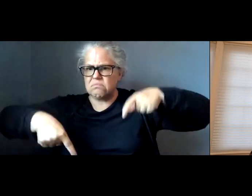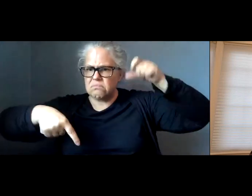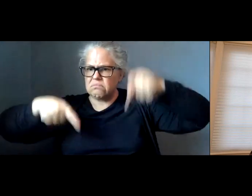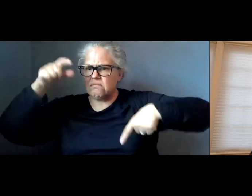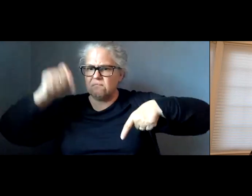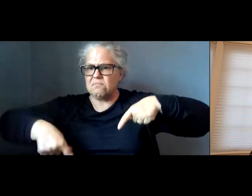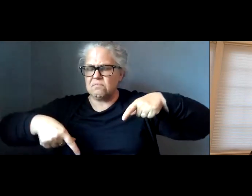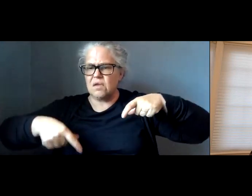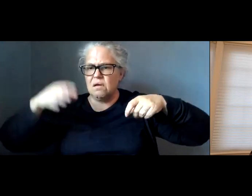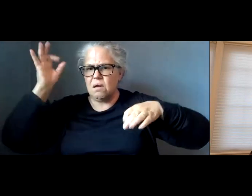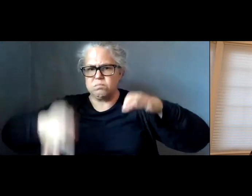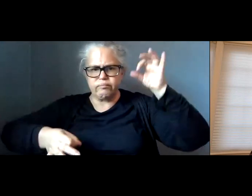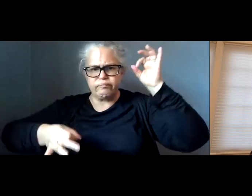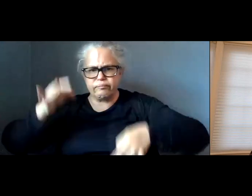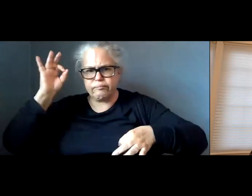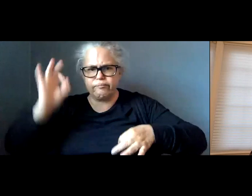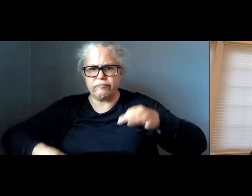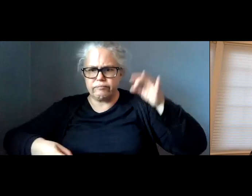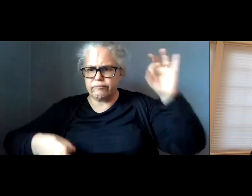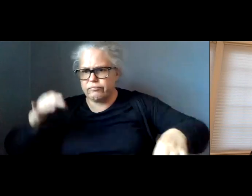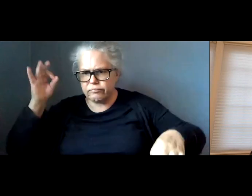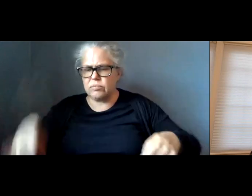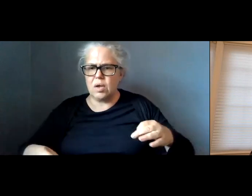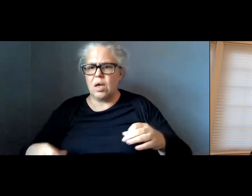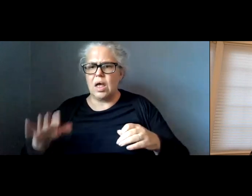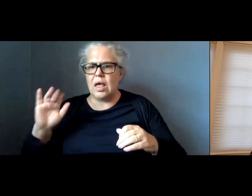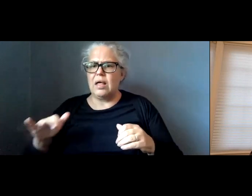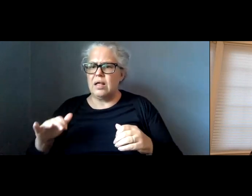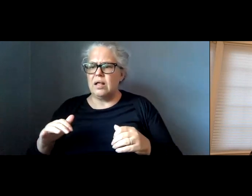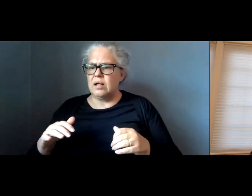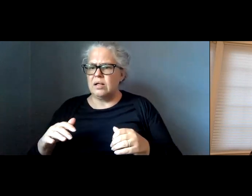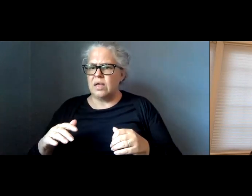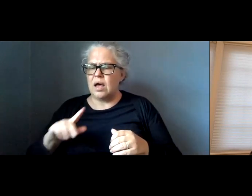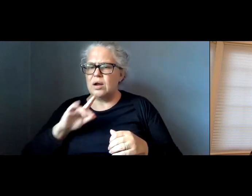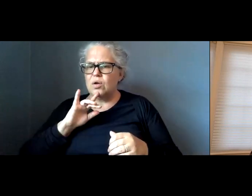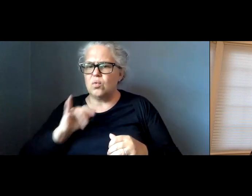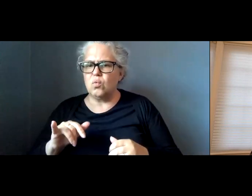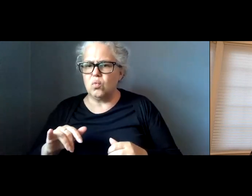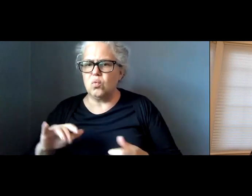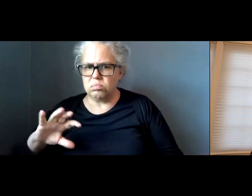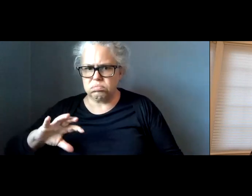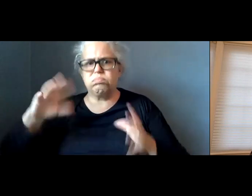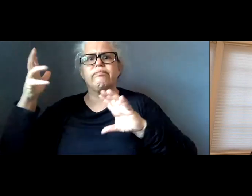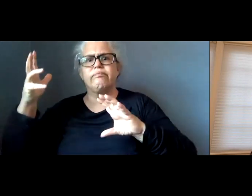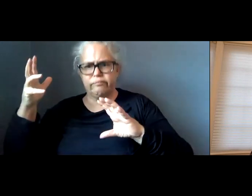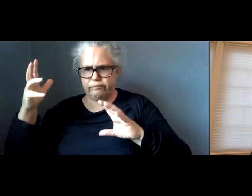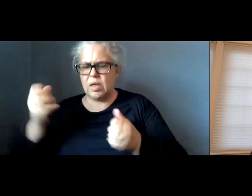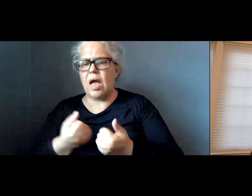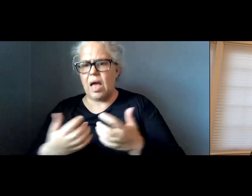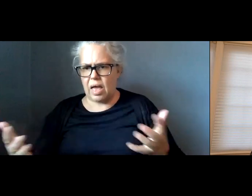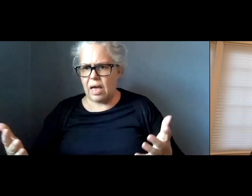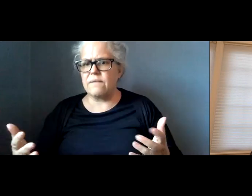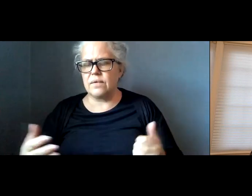see provoked a disorienting loss of balance. Picking our way through the scattered boulders that iced as we moved